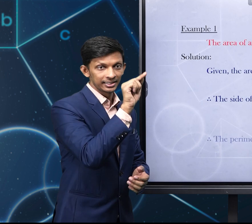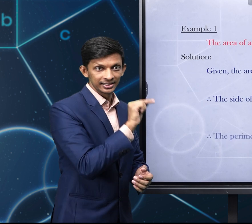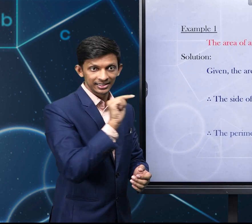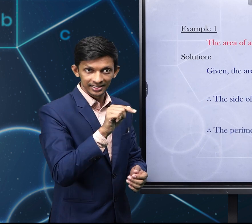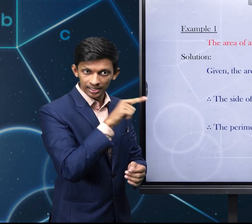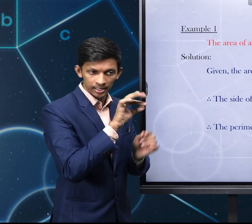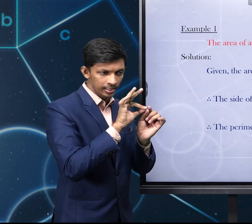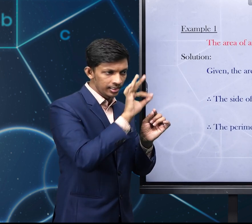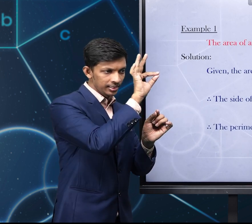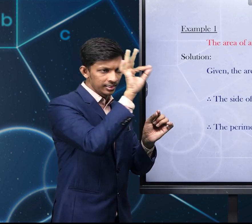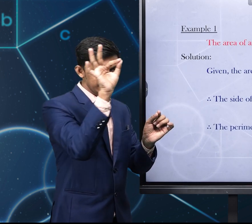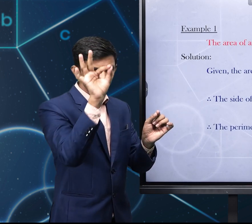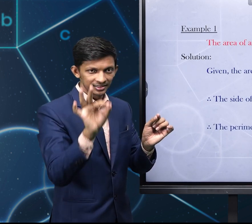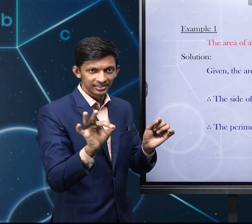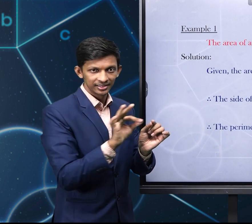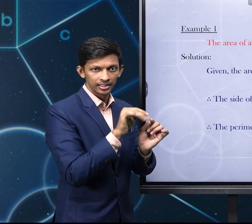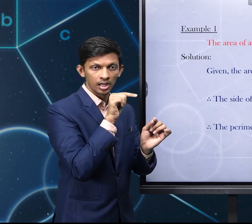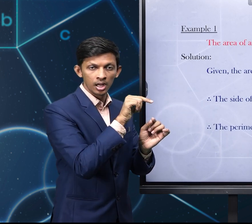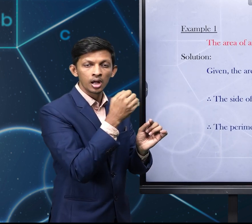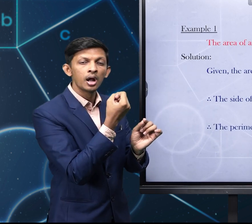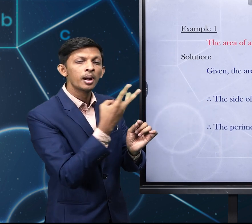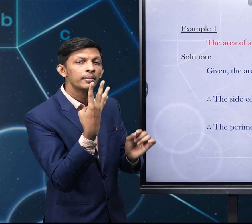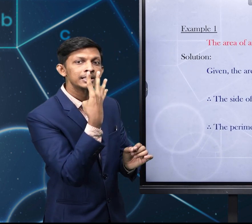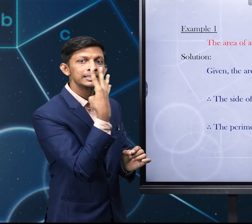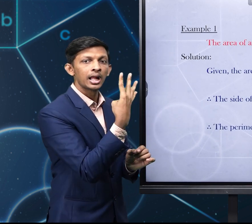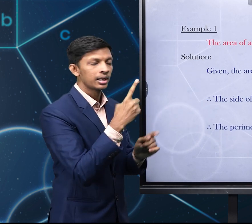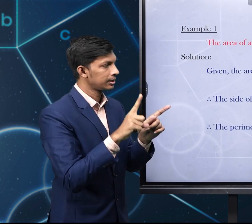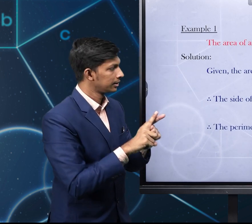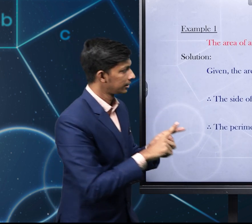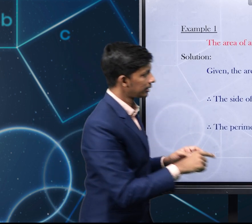So as per the formula, the perimeter of the square field is equal to 4 into side.